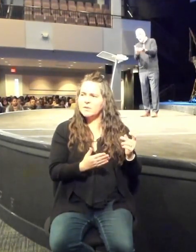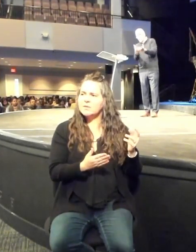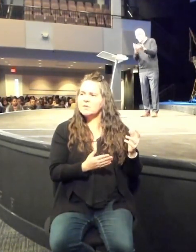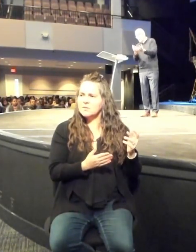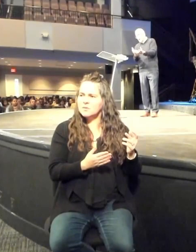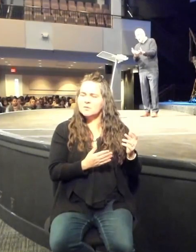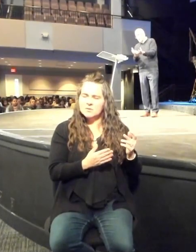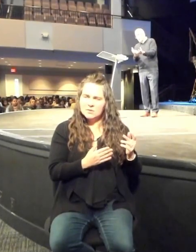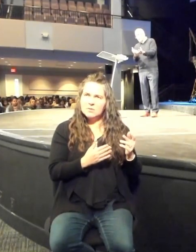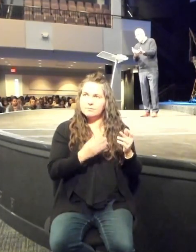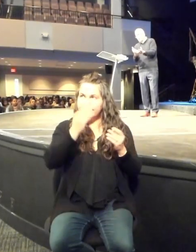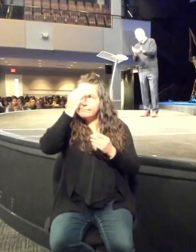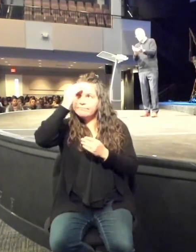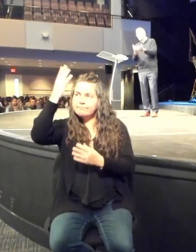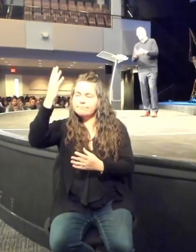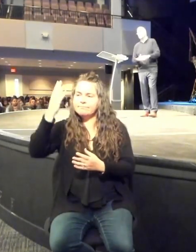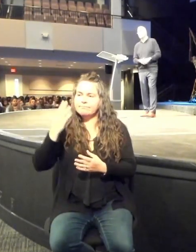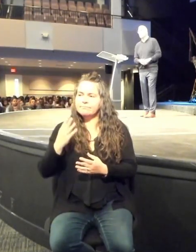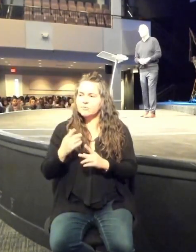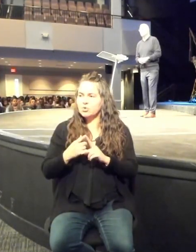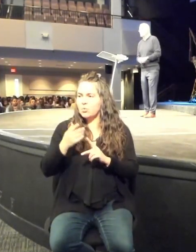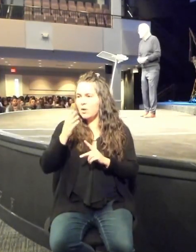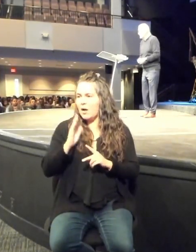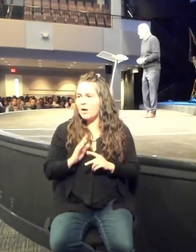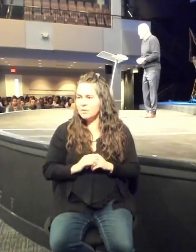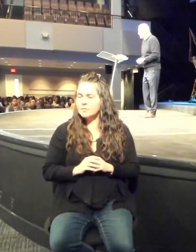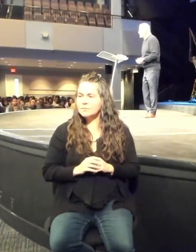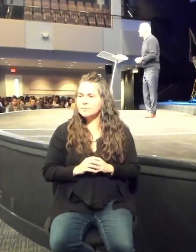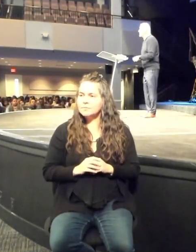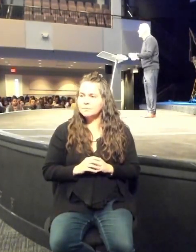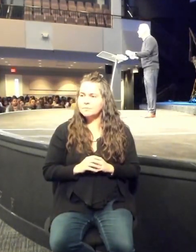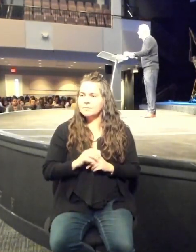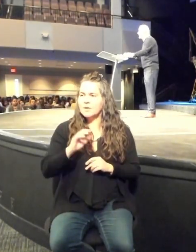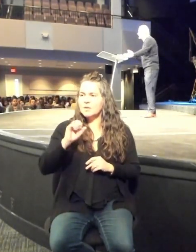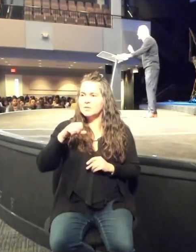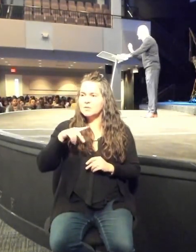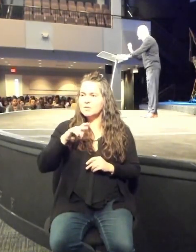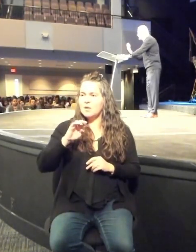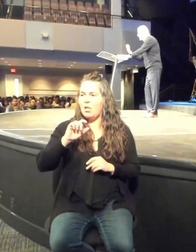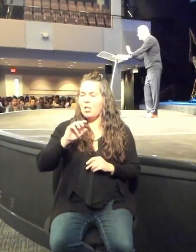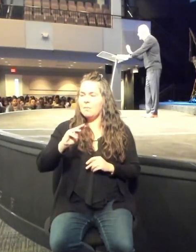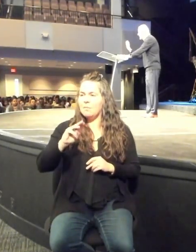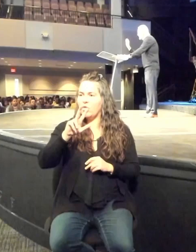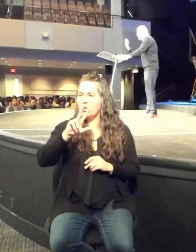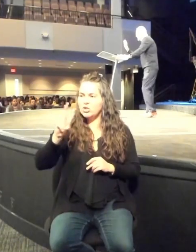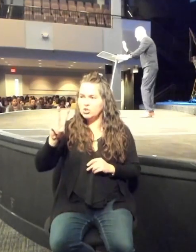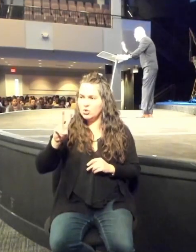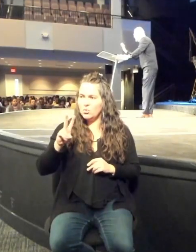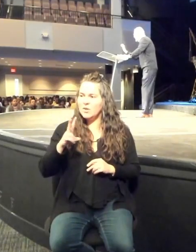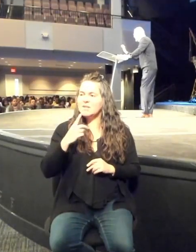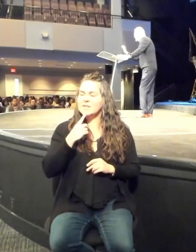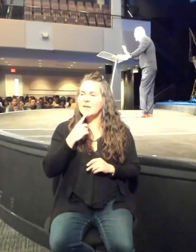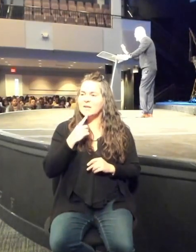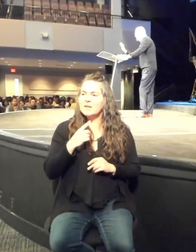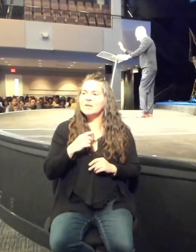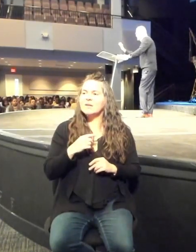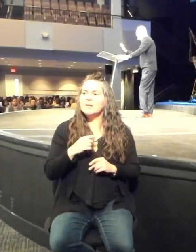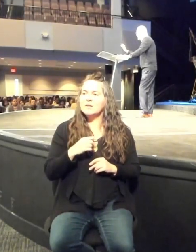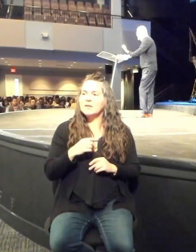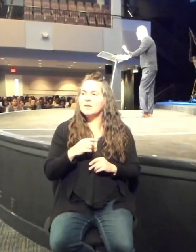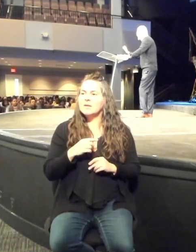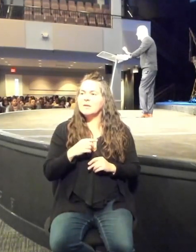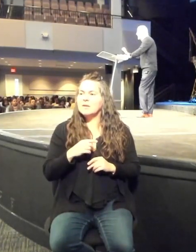his life to God. It's expressed in Psalm 32, verses 4 and 5. Listen to his words. The pen of David